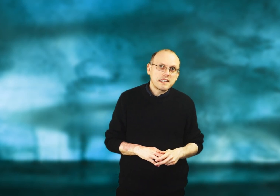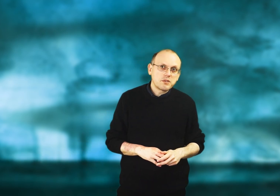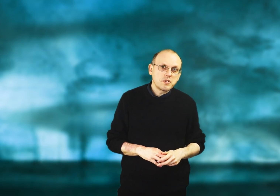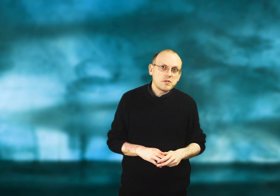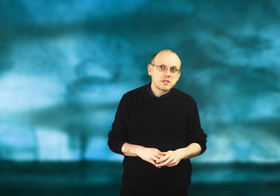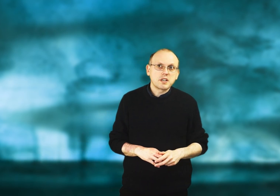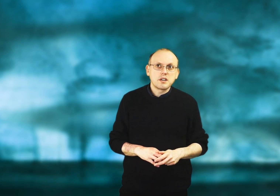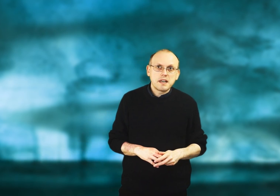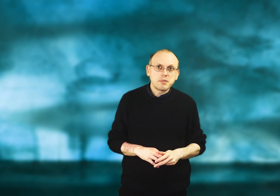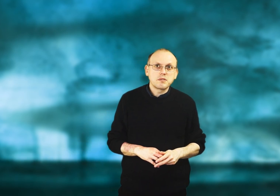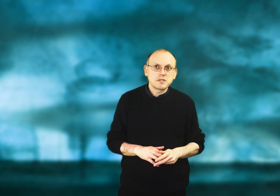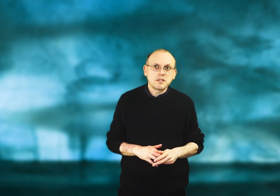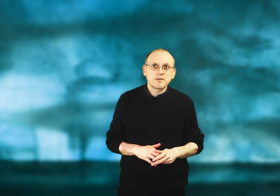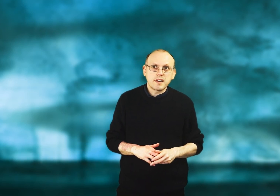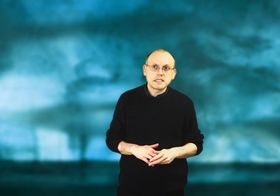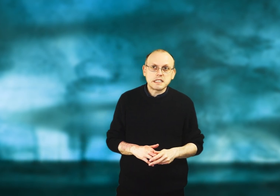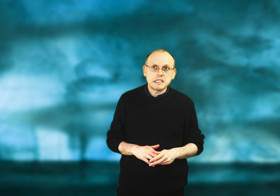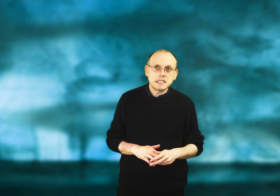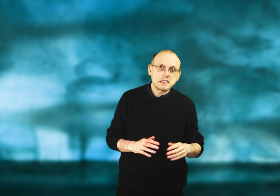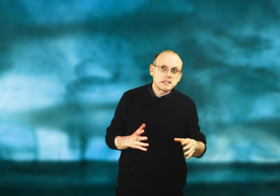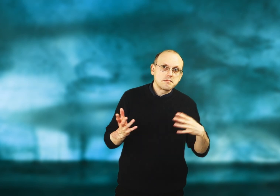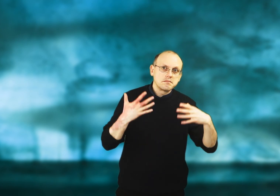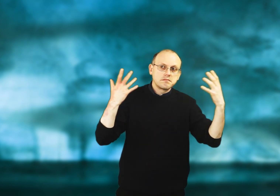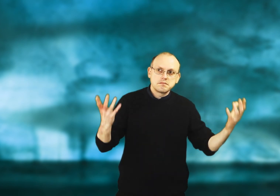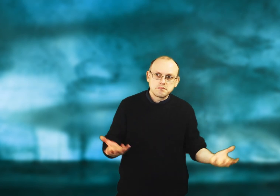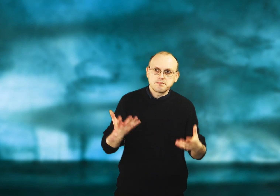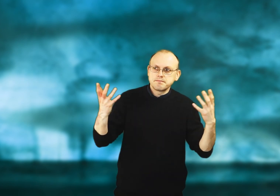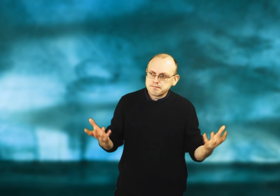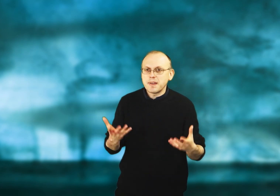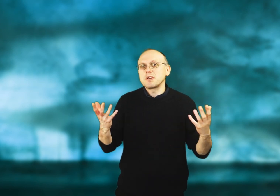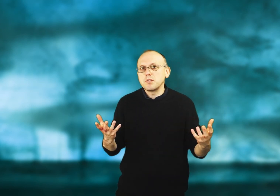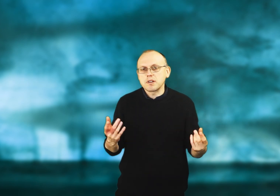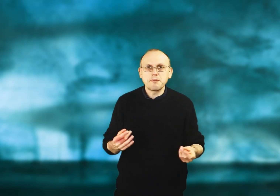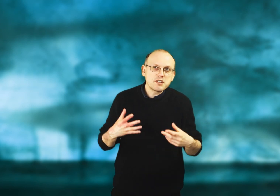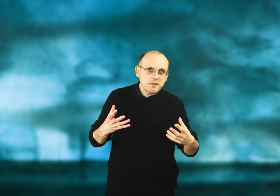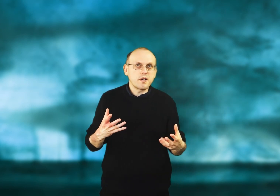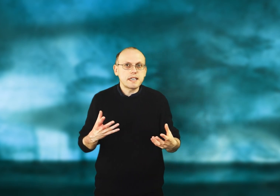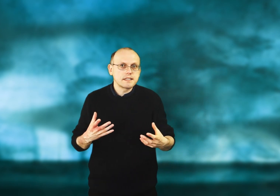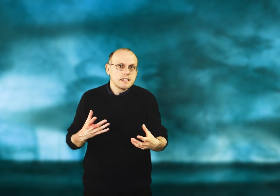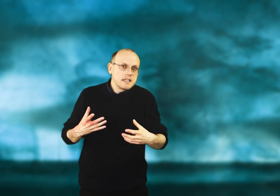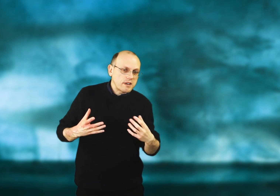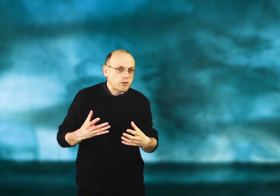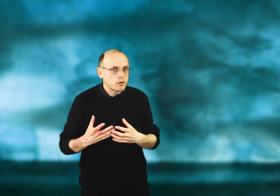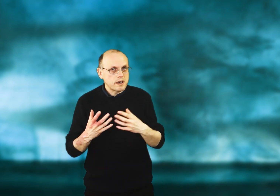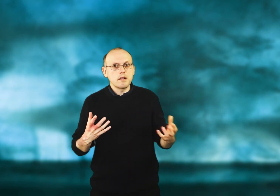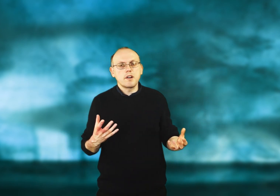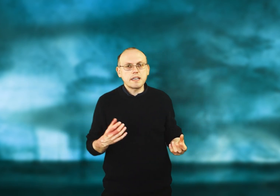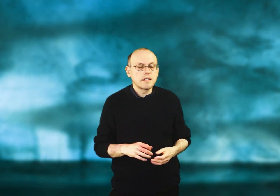to use a comma because a long phrase is maybe too long. I mean, a short phrase, you can go quickly over it. A